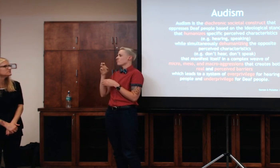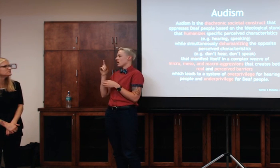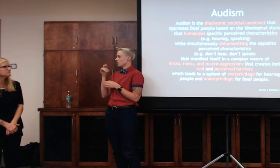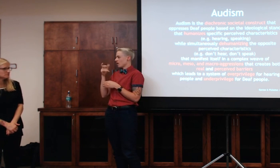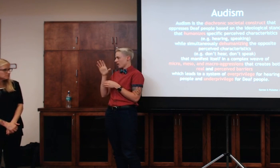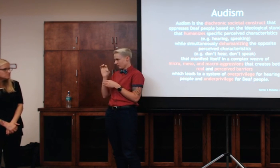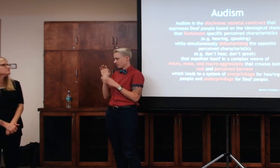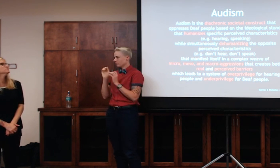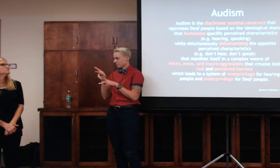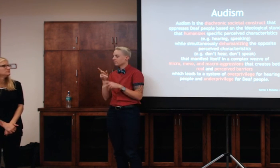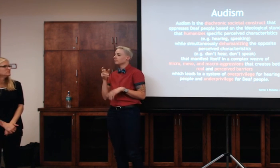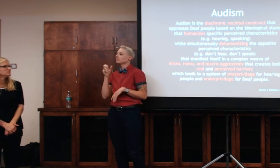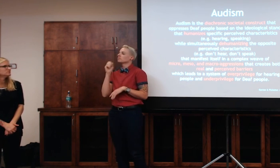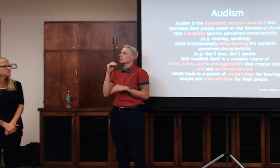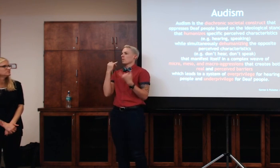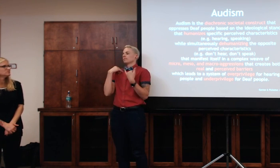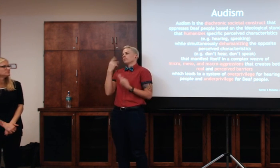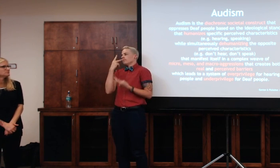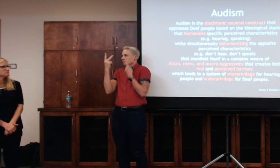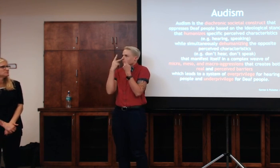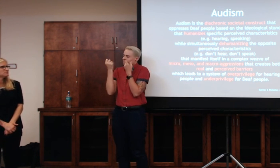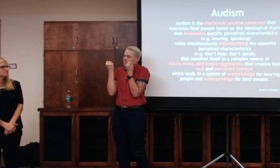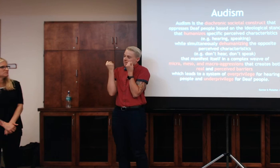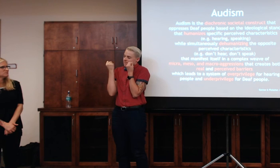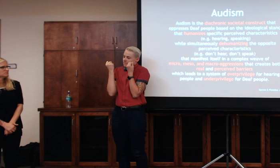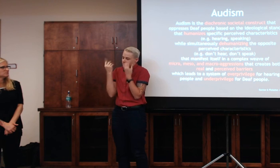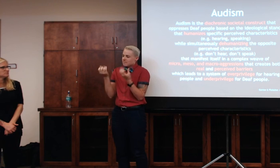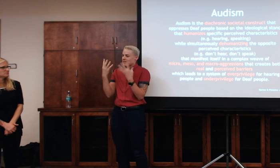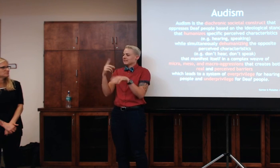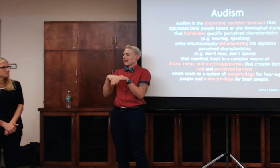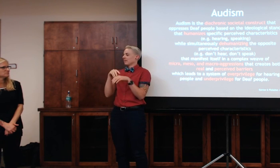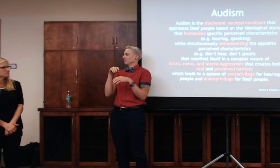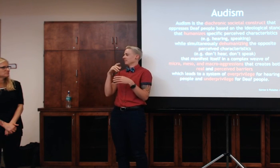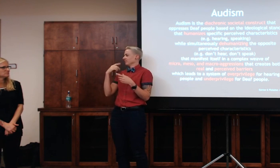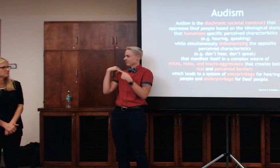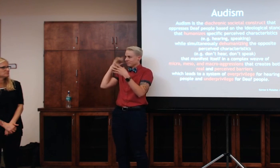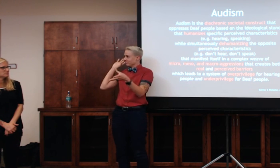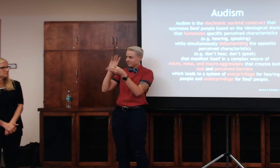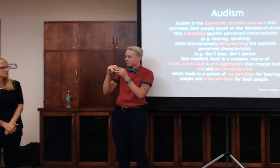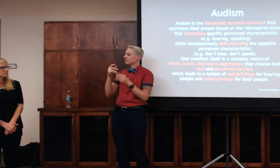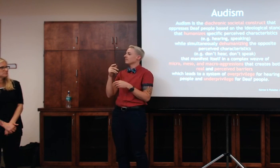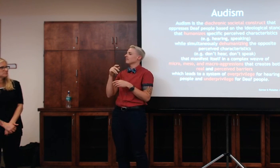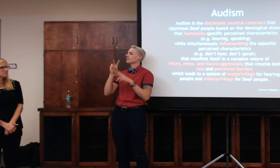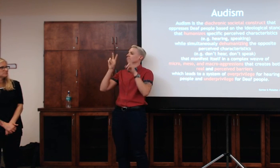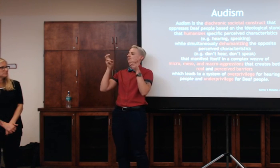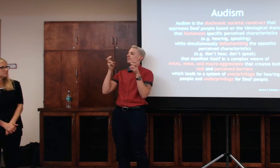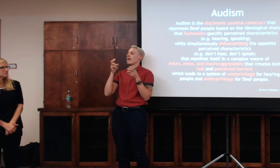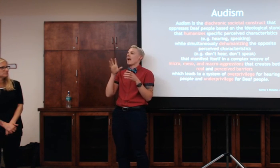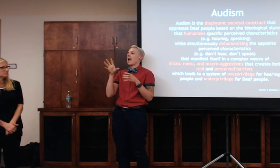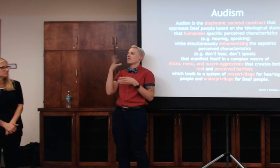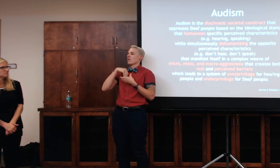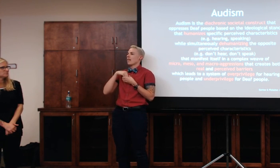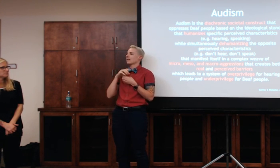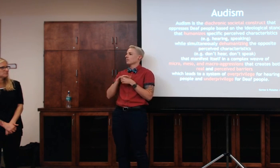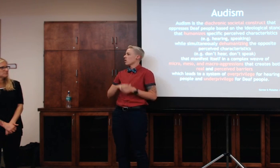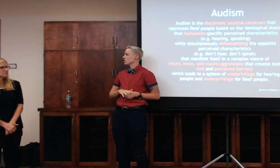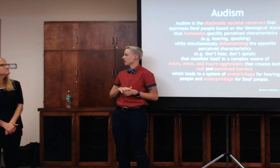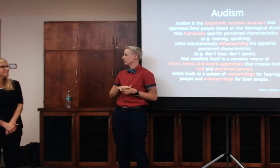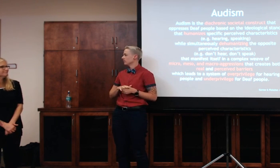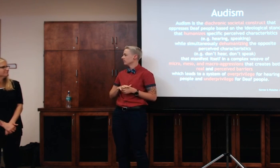and prejudice, something that I see so very often is internalizing that